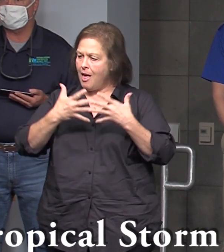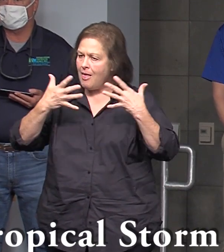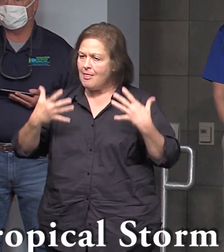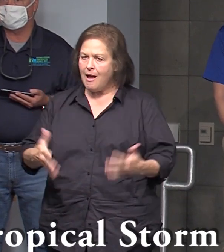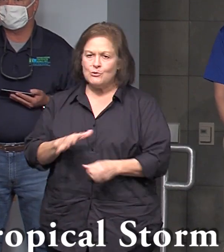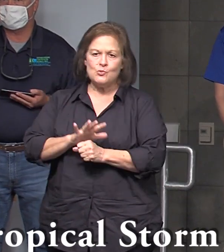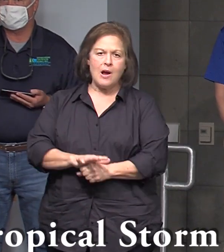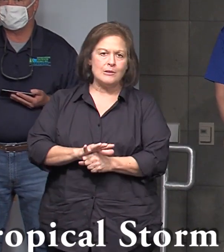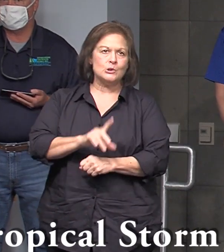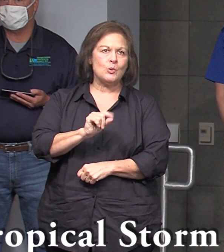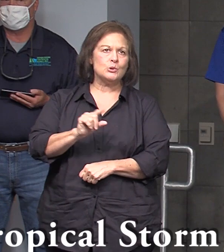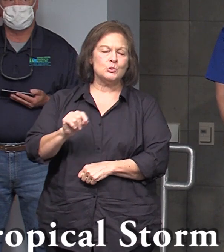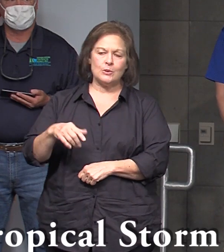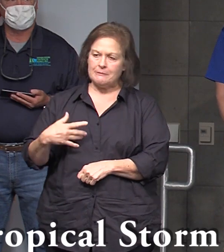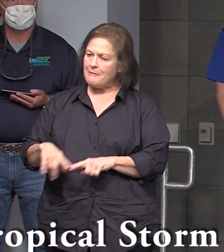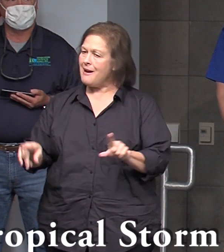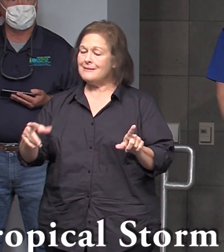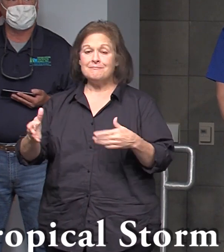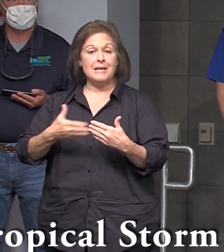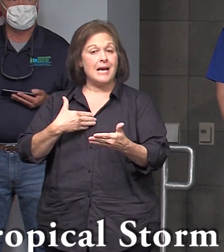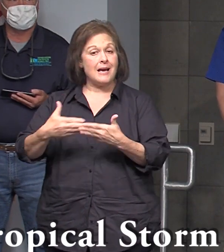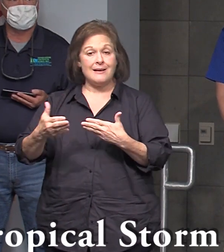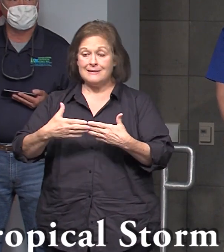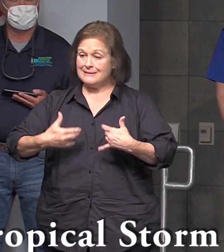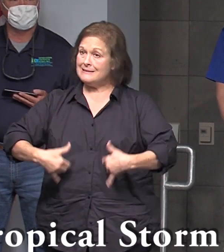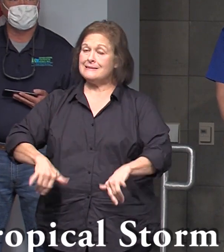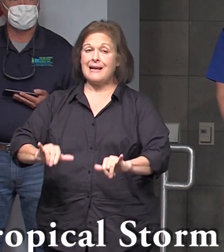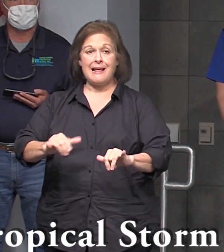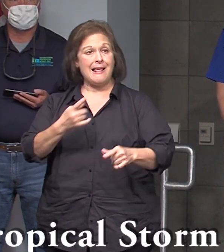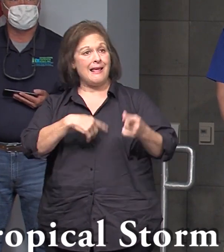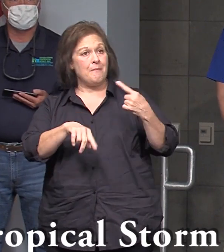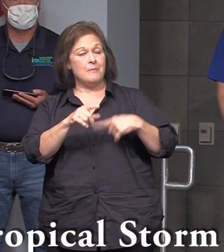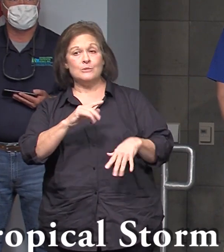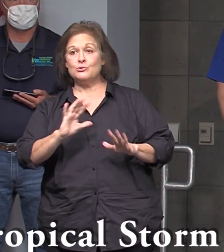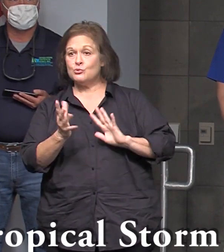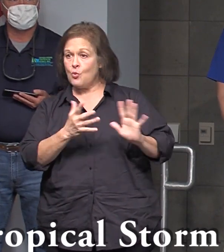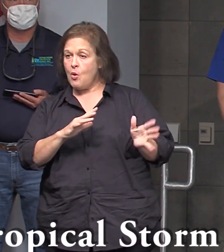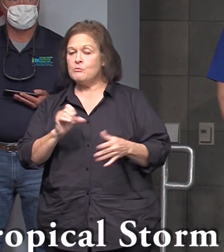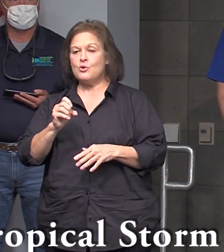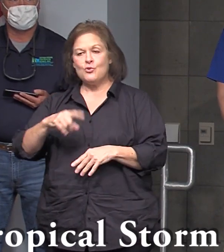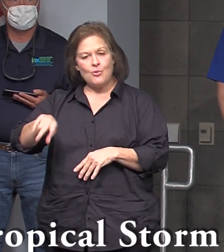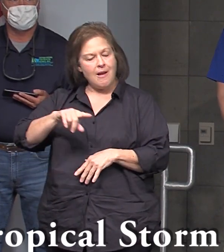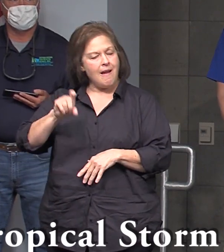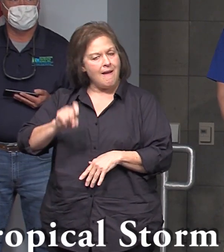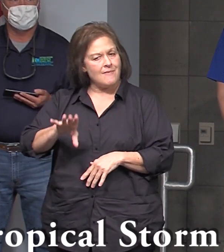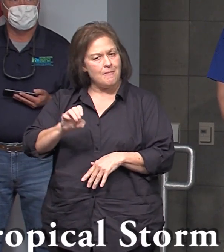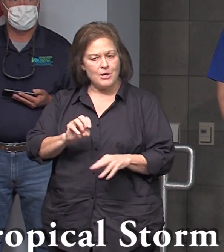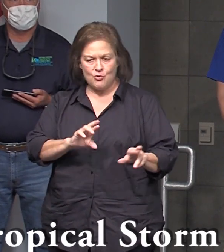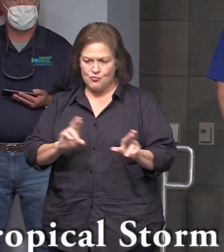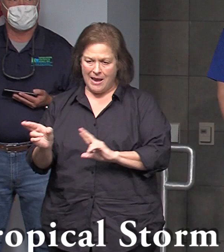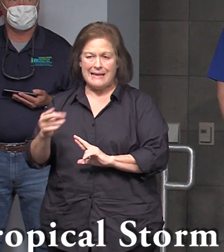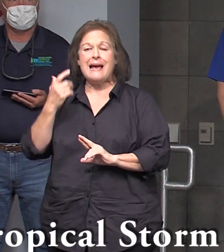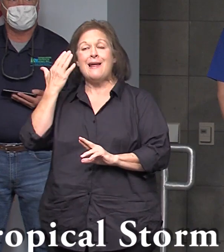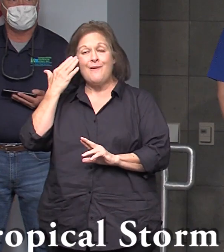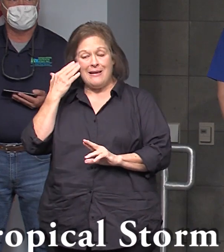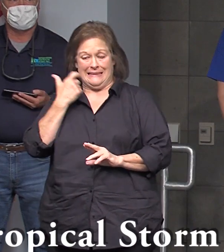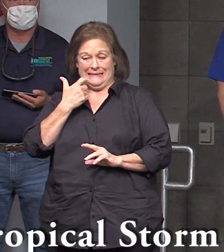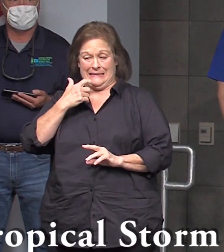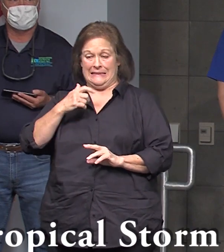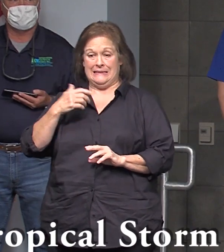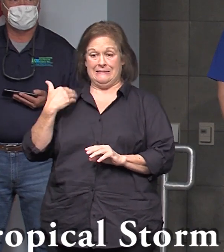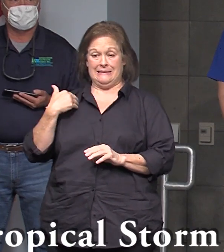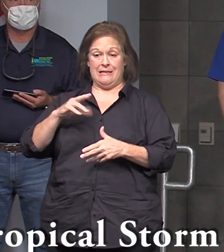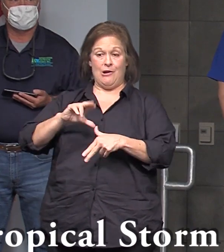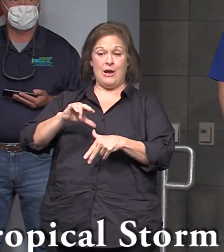doesn't matter. We still have a major threat in front of us. We need to do all those things that we've done, even though we've just done them. We still need to do them,